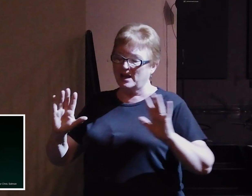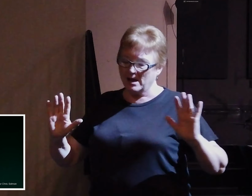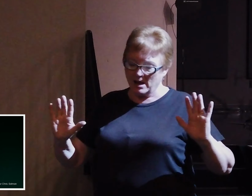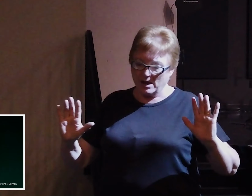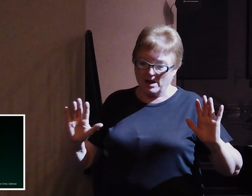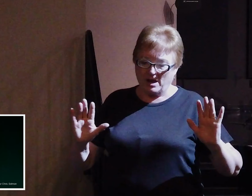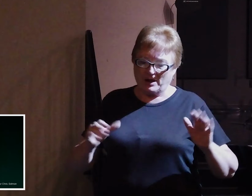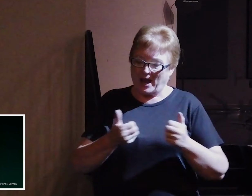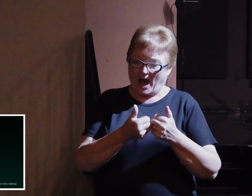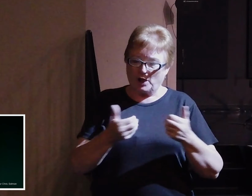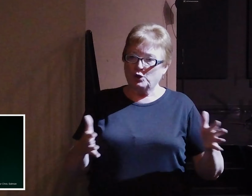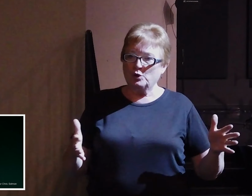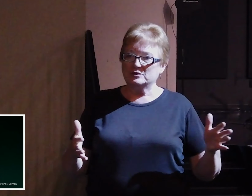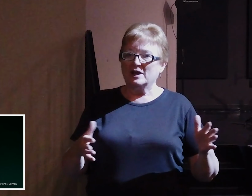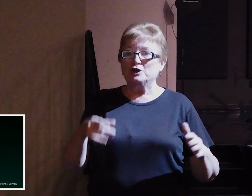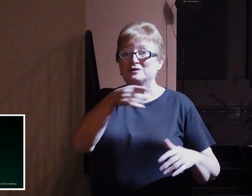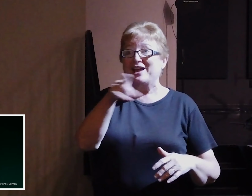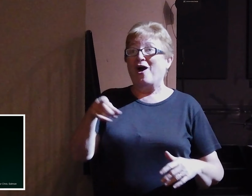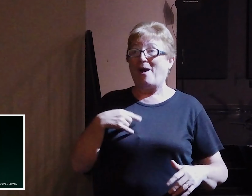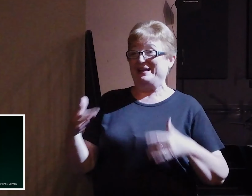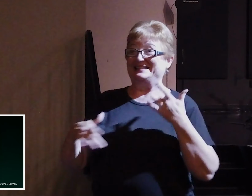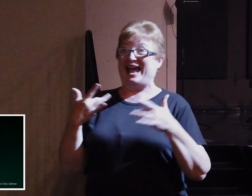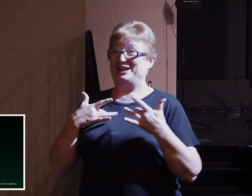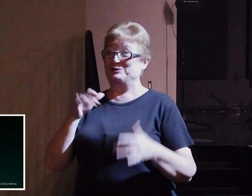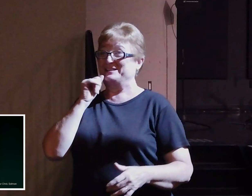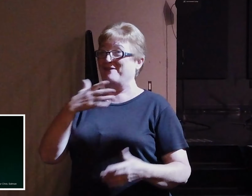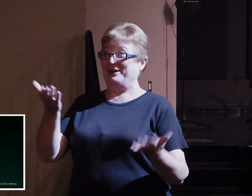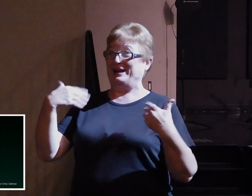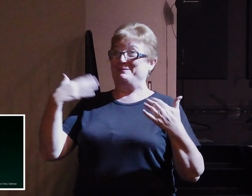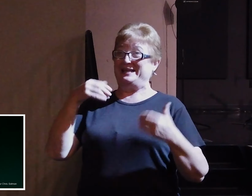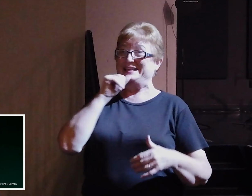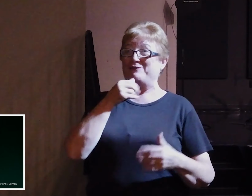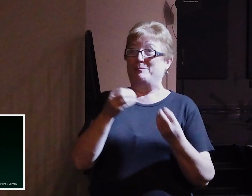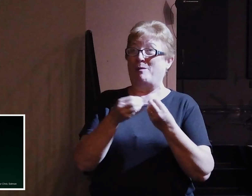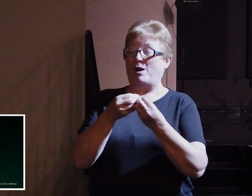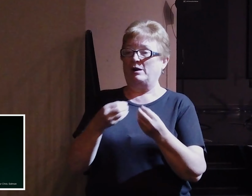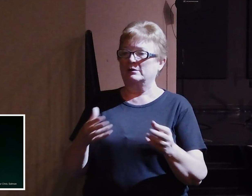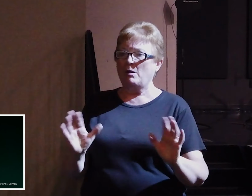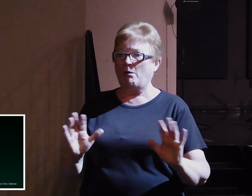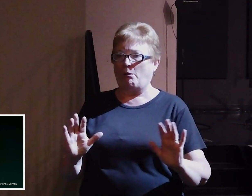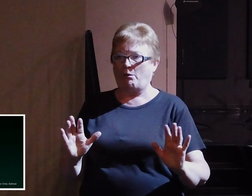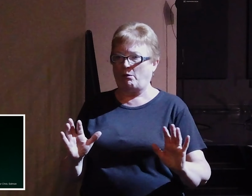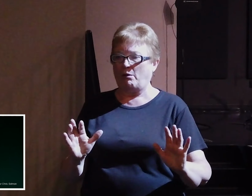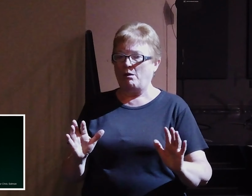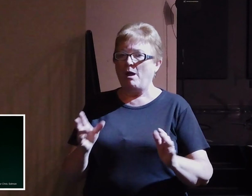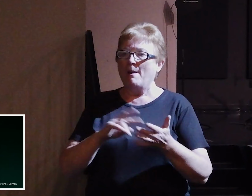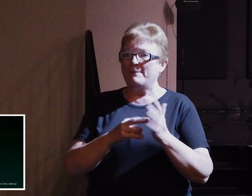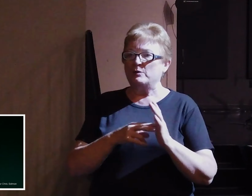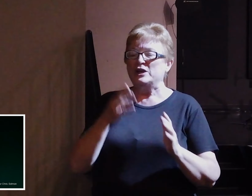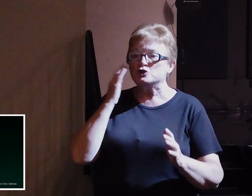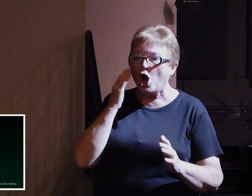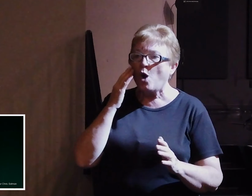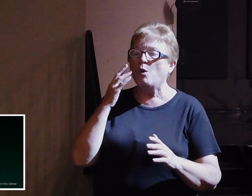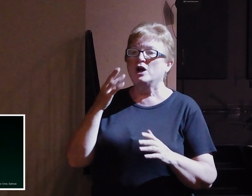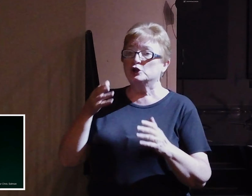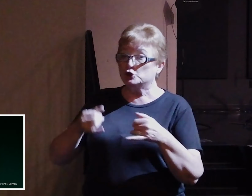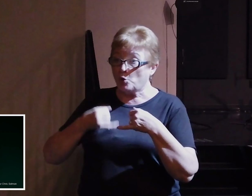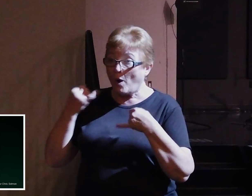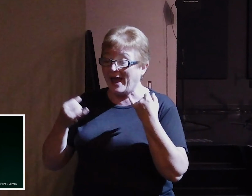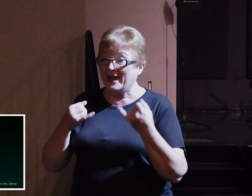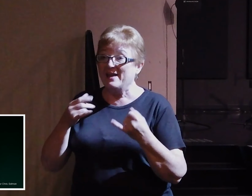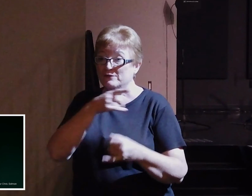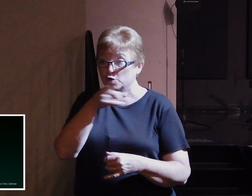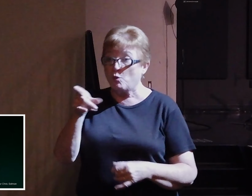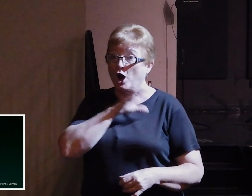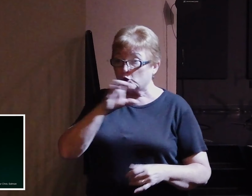not, hey, I'm excited to suffer. Yay, bring it on. But it is a joy knowing what the purpose of the suffering is. If you are a Christian,